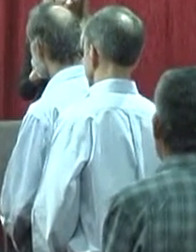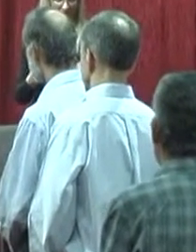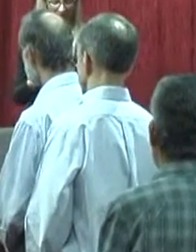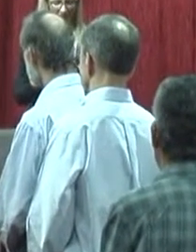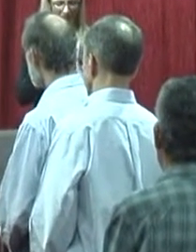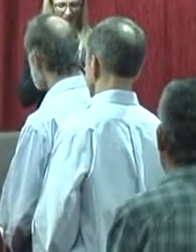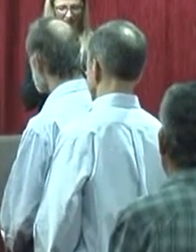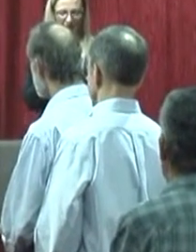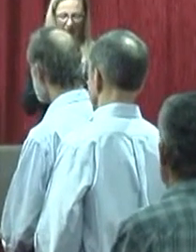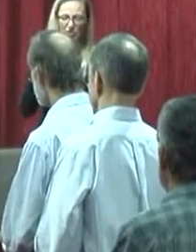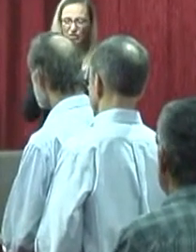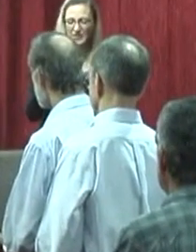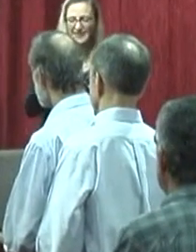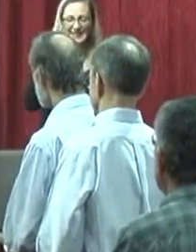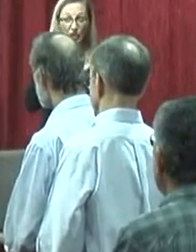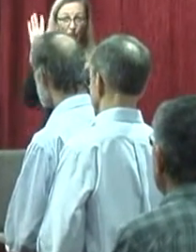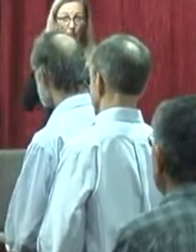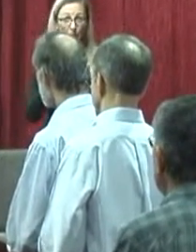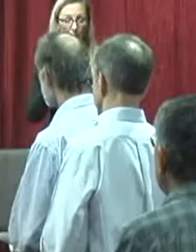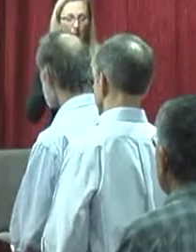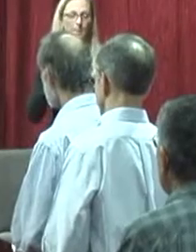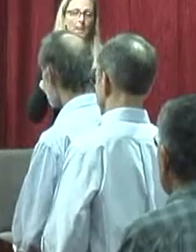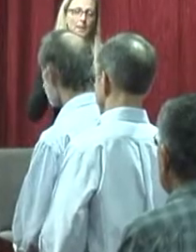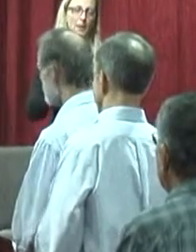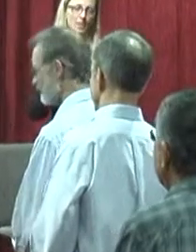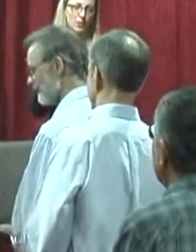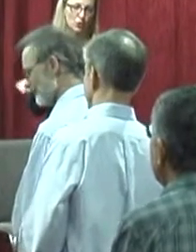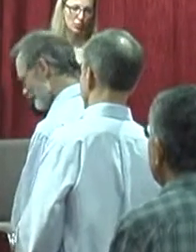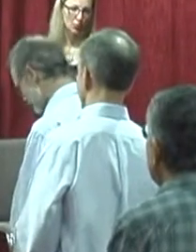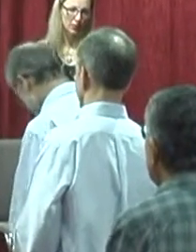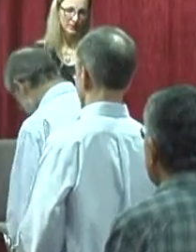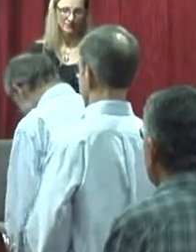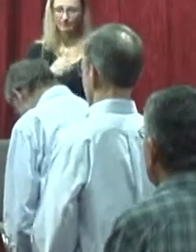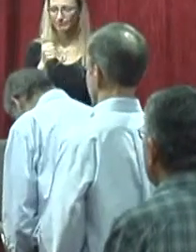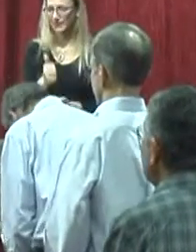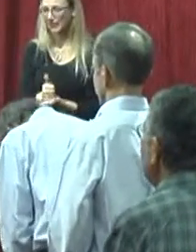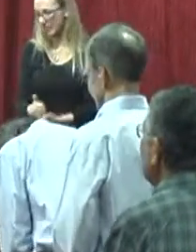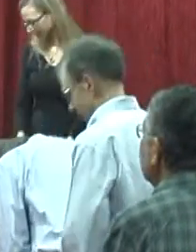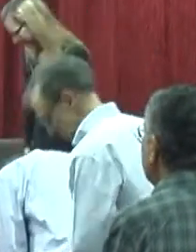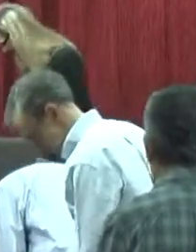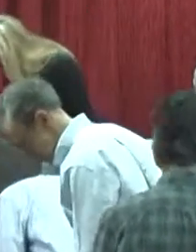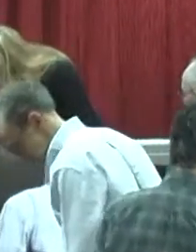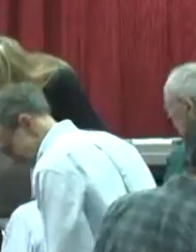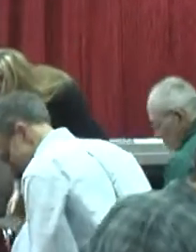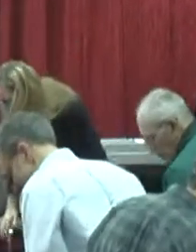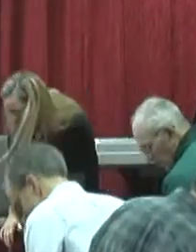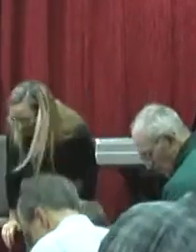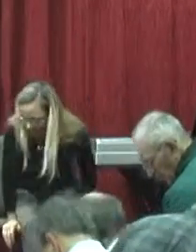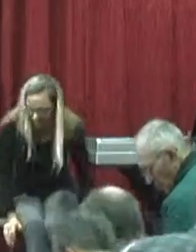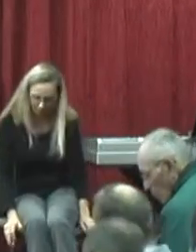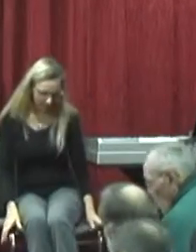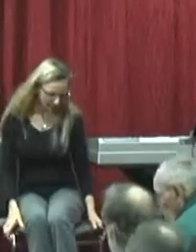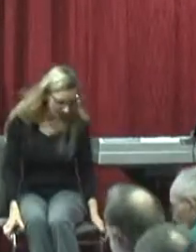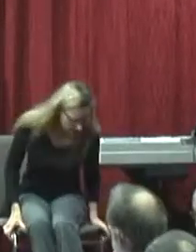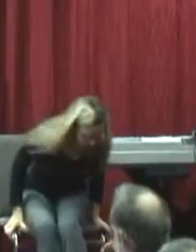of your word, but doers. In Yeshua's name. Amen. Amen. You can be seated.